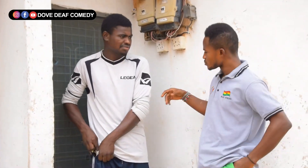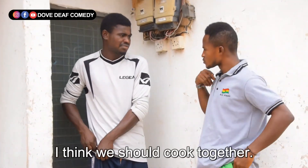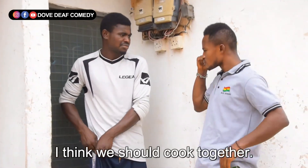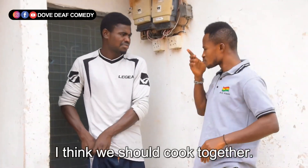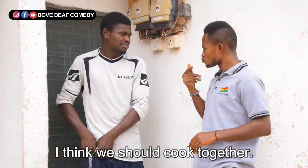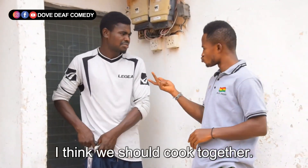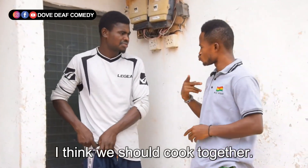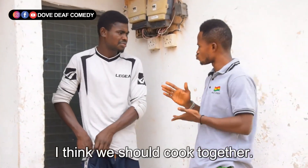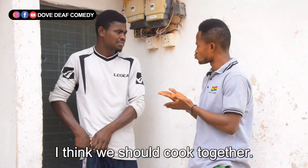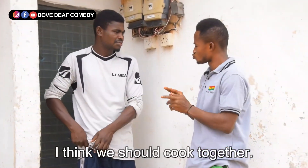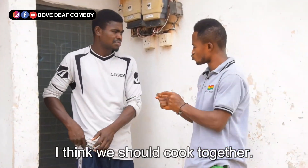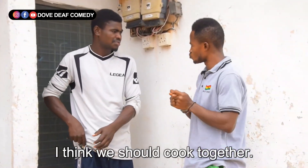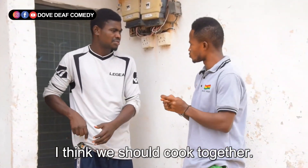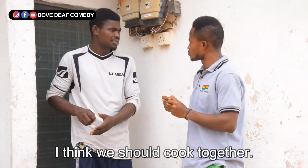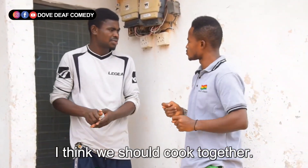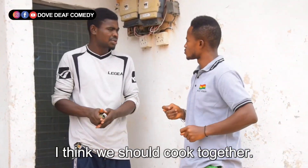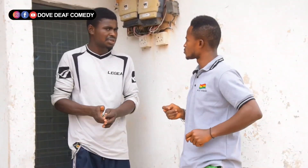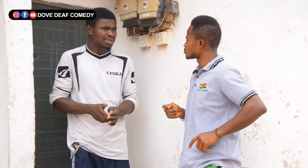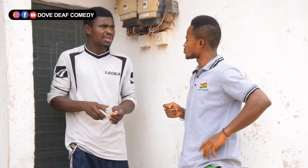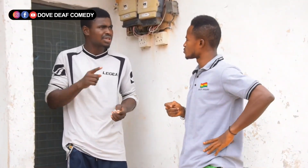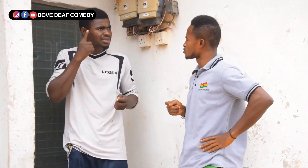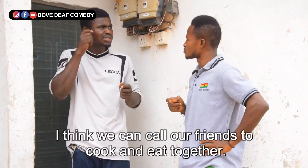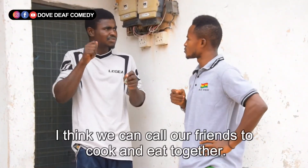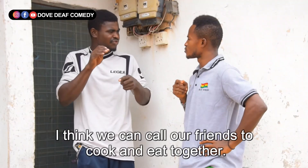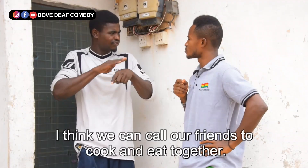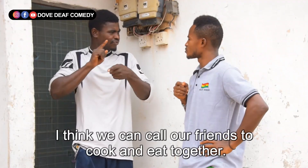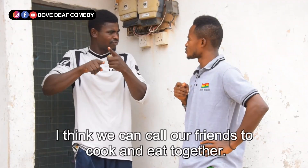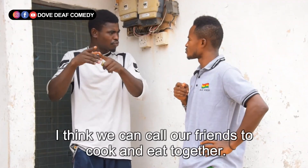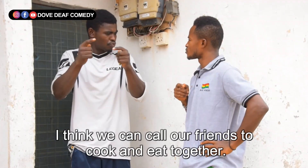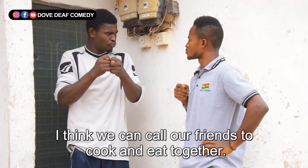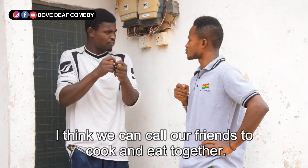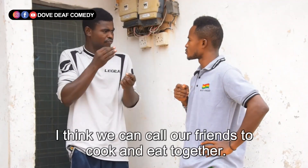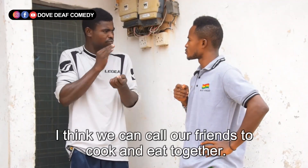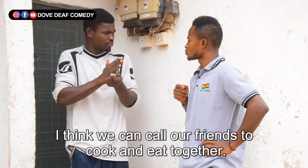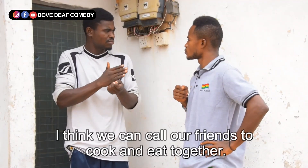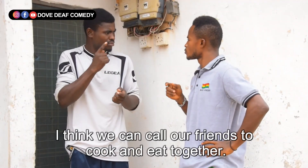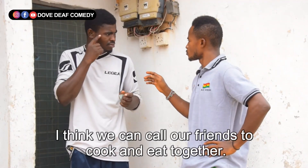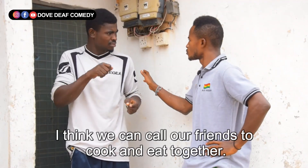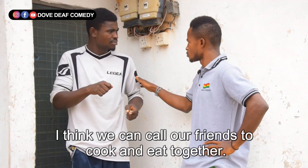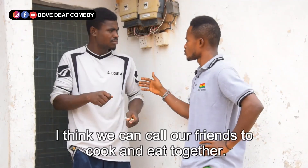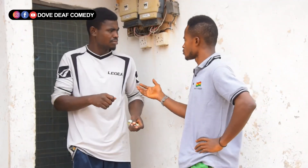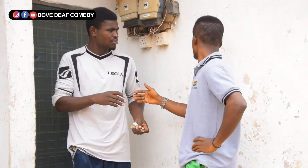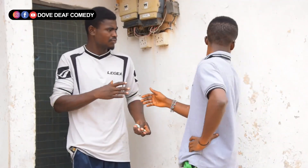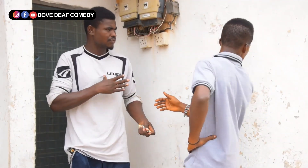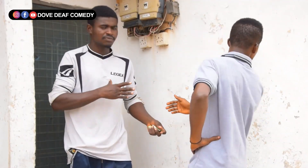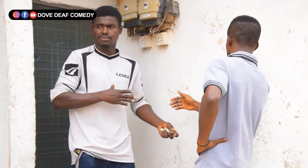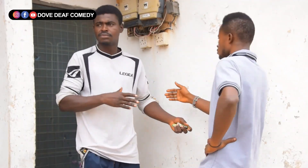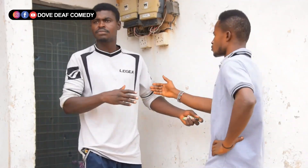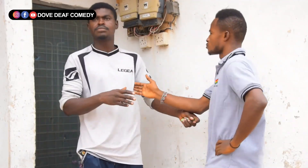I think we should cook together. I think we can call our friends to cook and eat together.